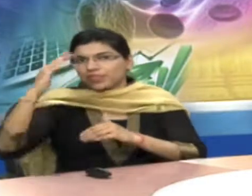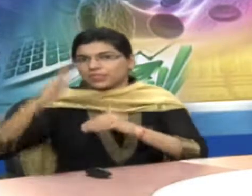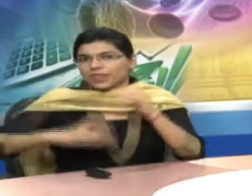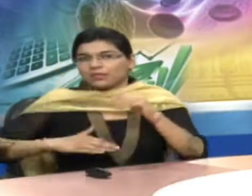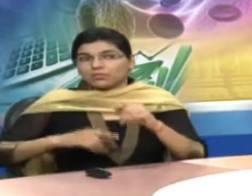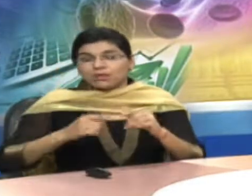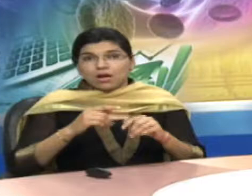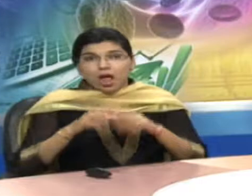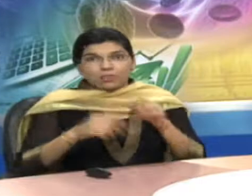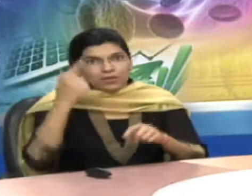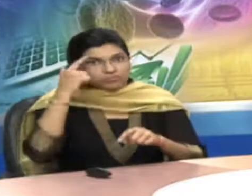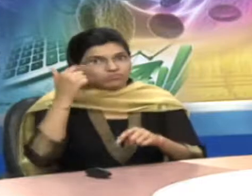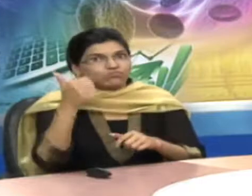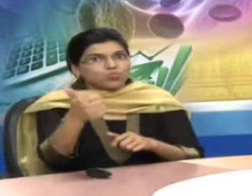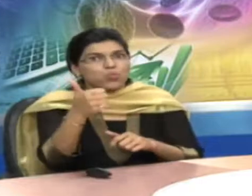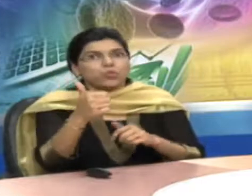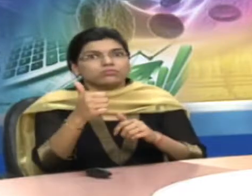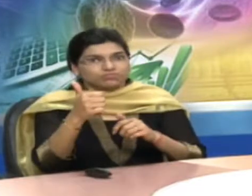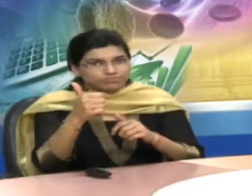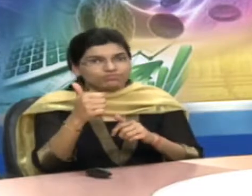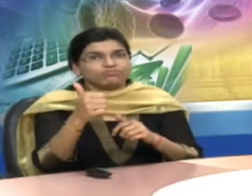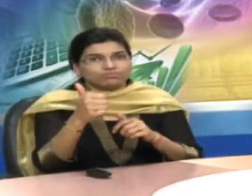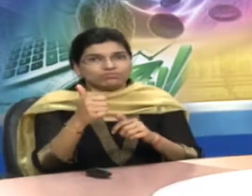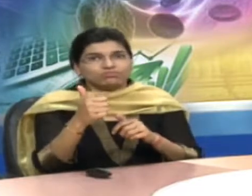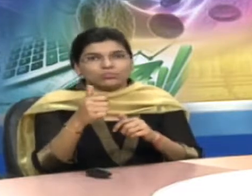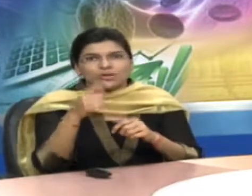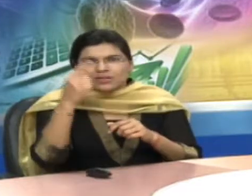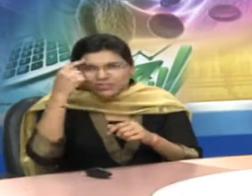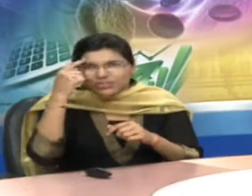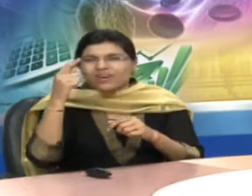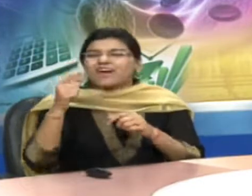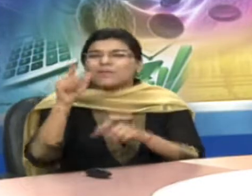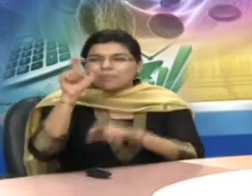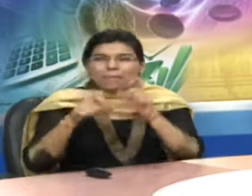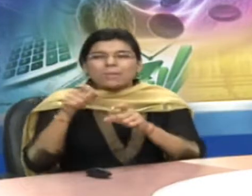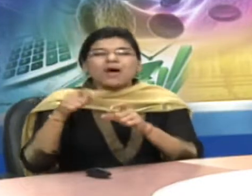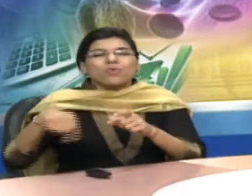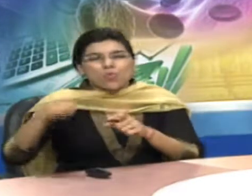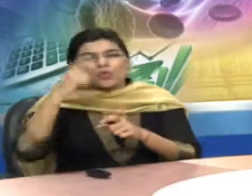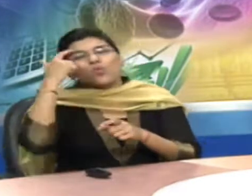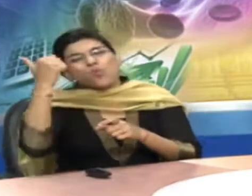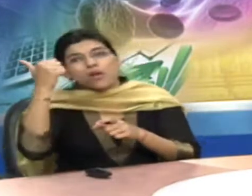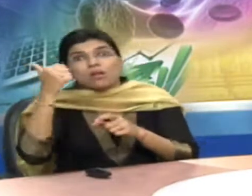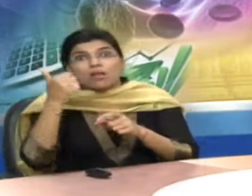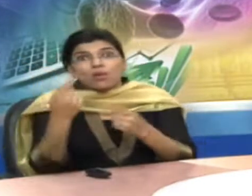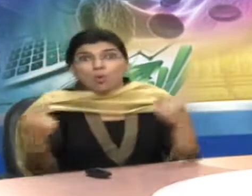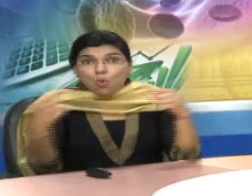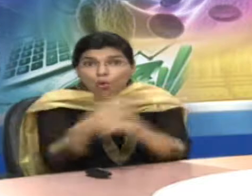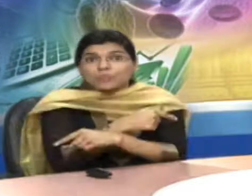heart, the animals may get afraid of him and may run